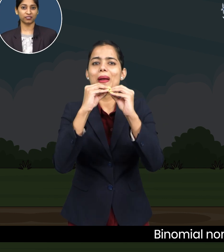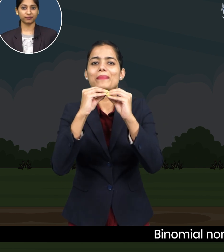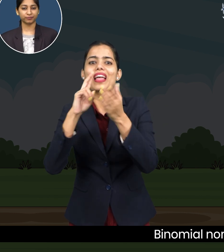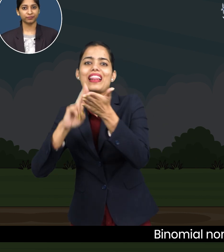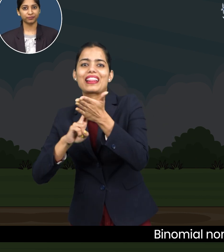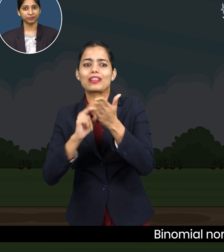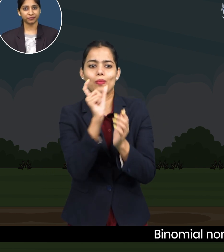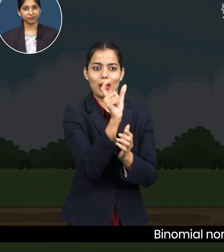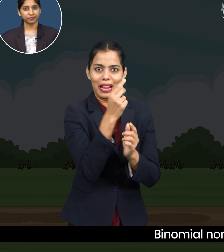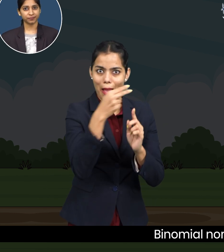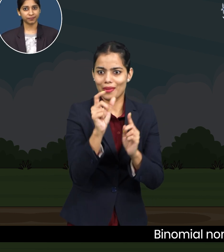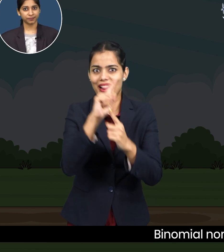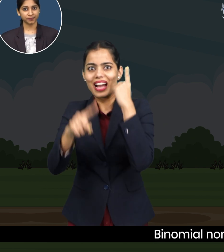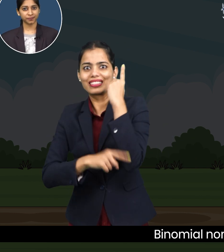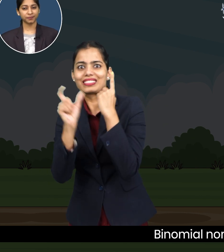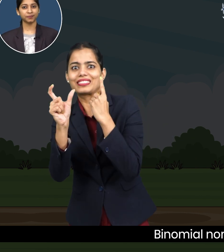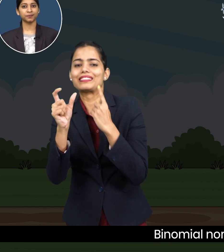nomenclature.